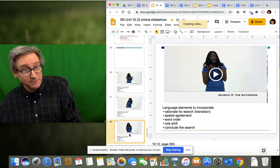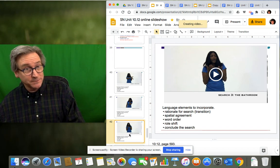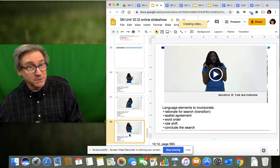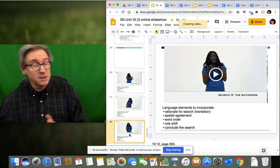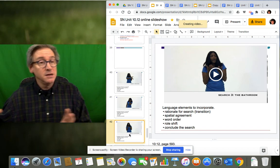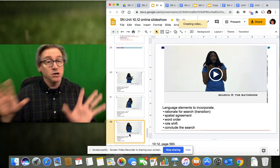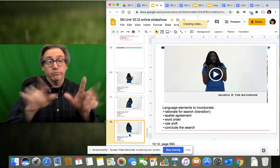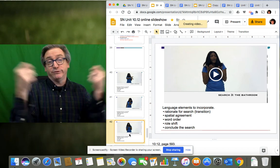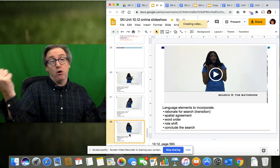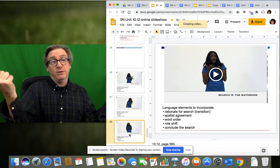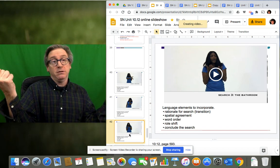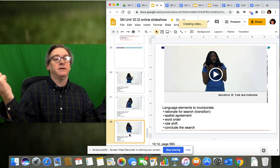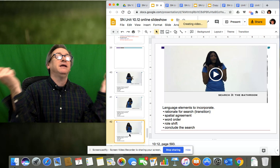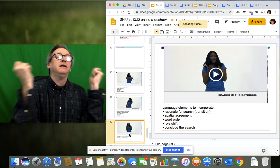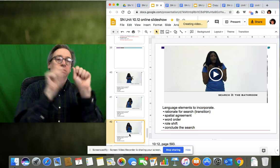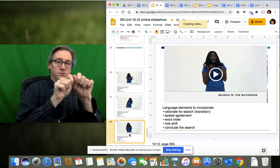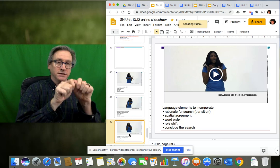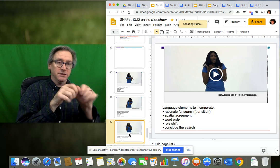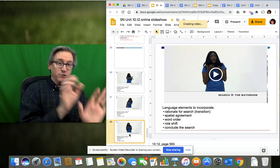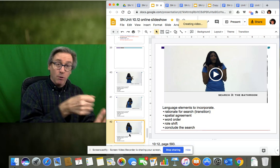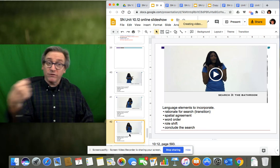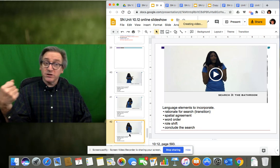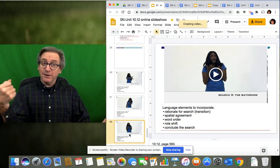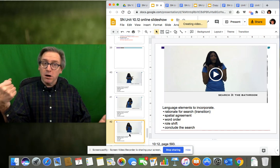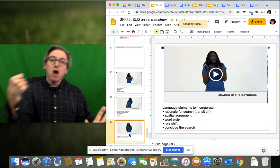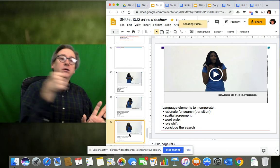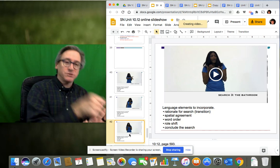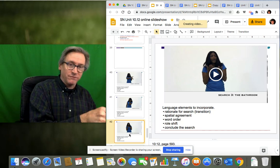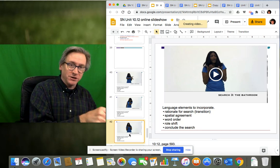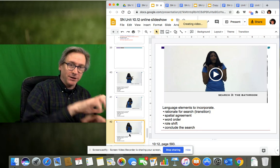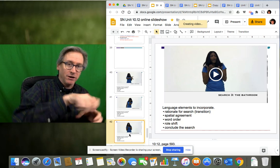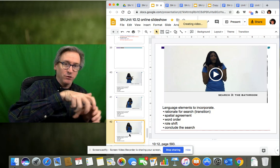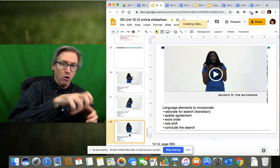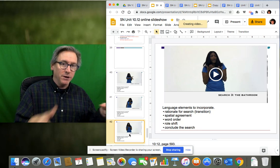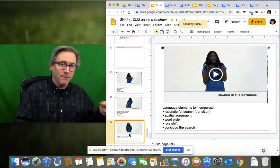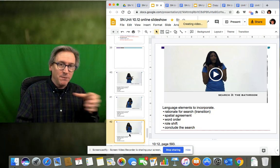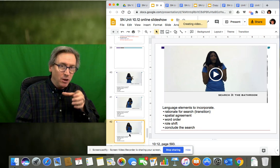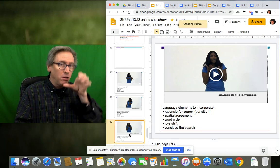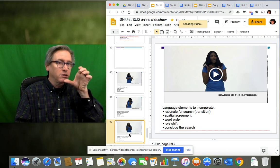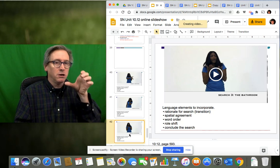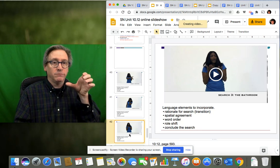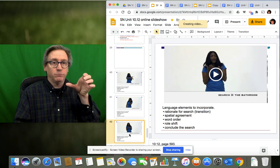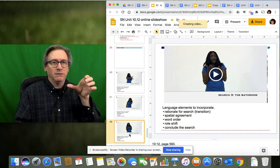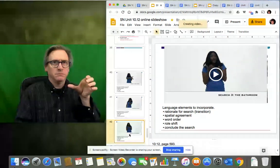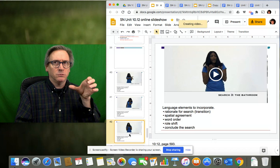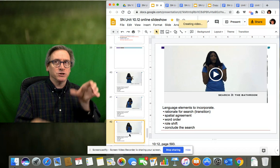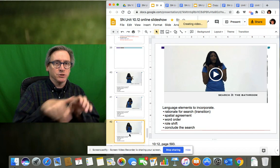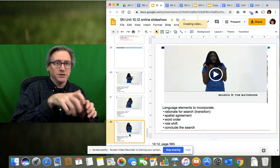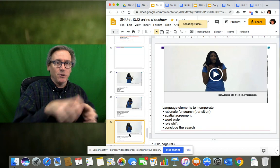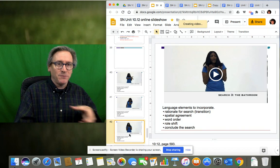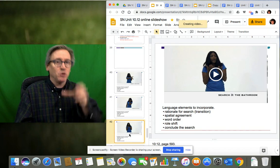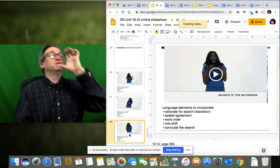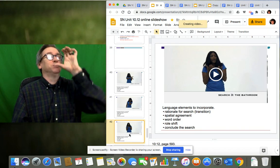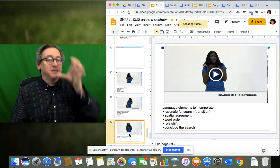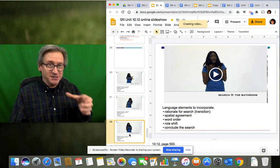story. So open, close it. If you open the refrigerator, close the refrigerator. If you open up the milk, orange juice.